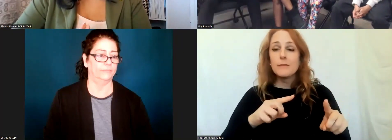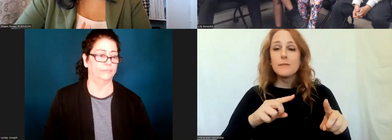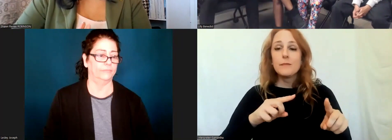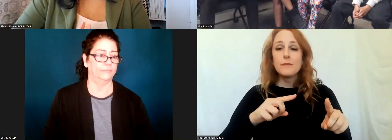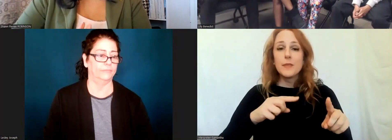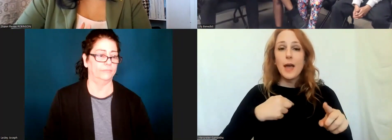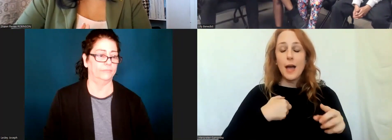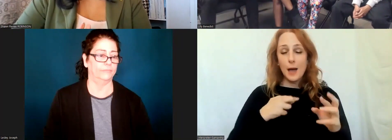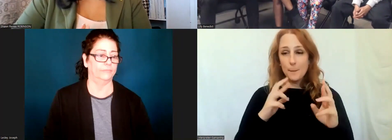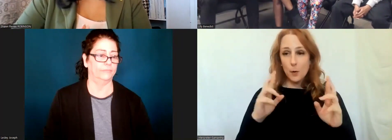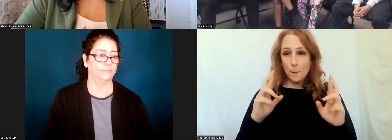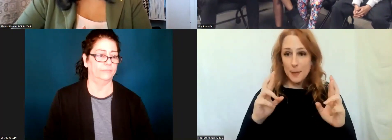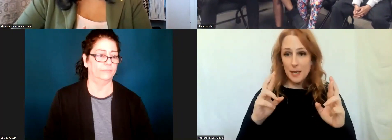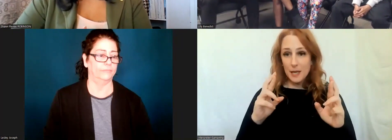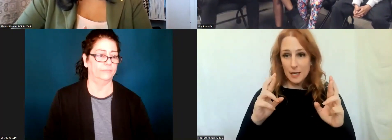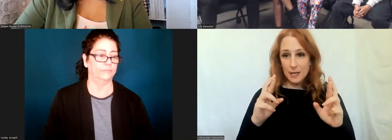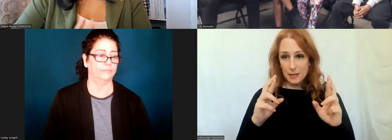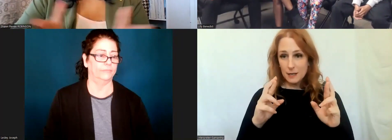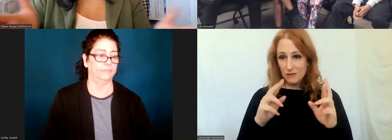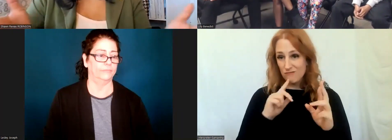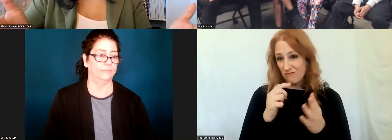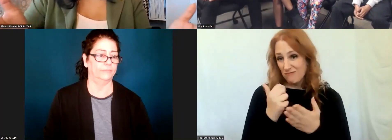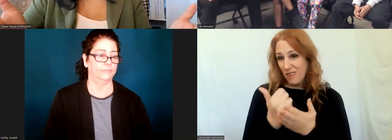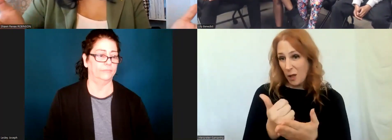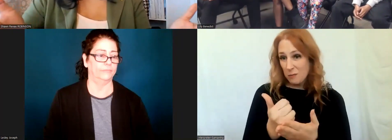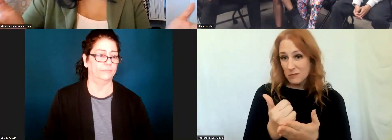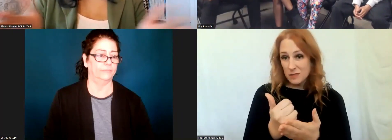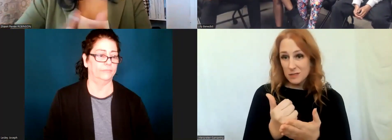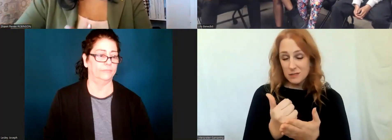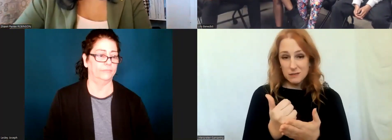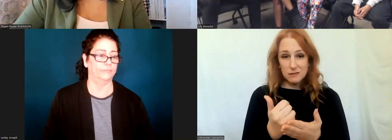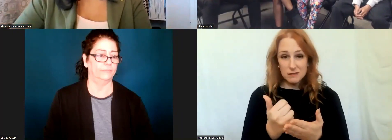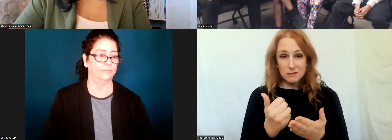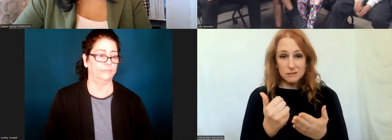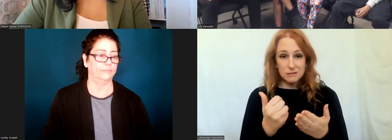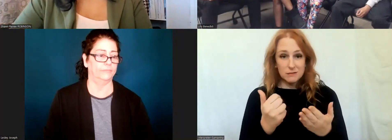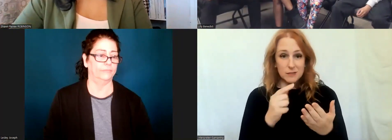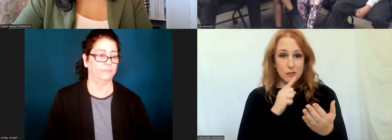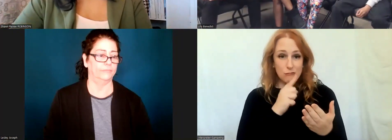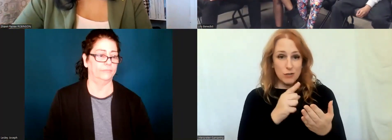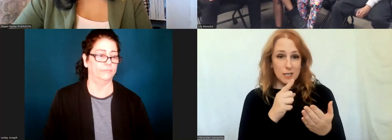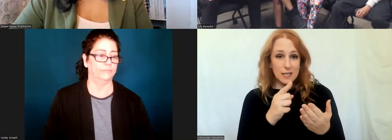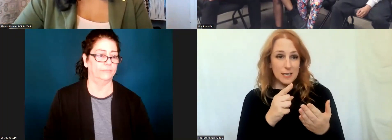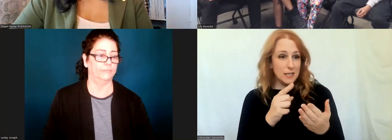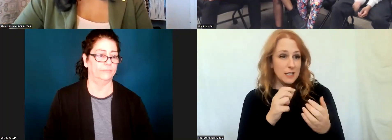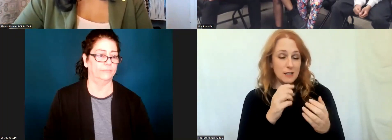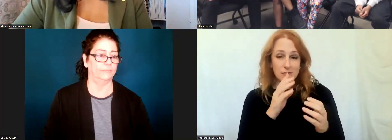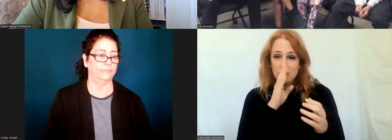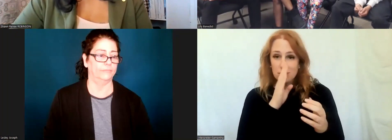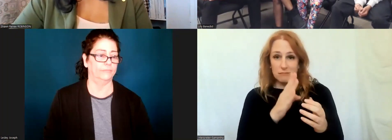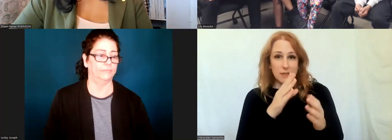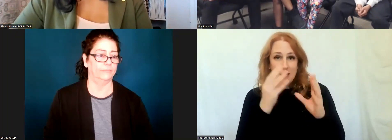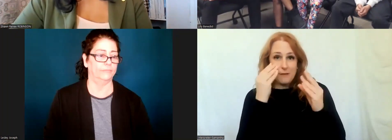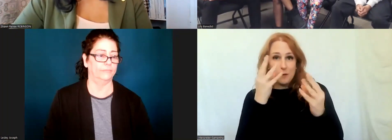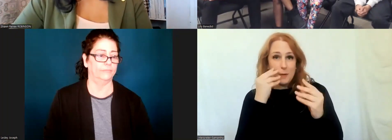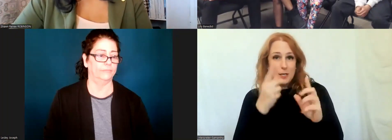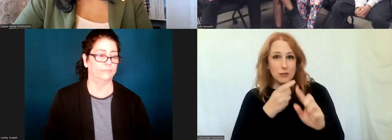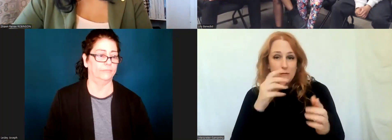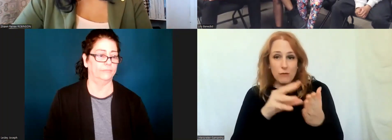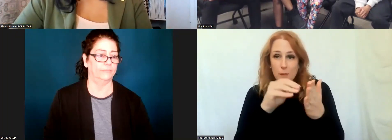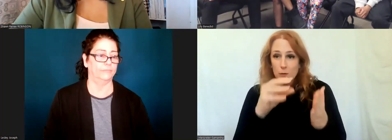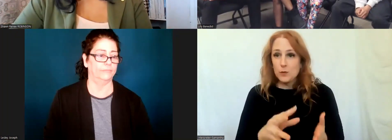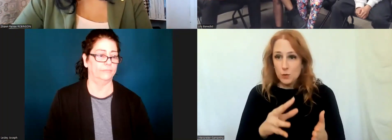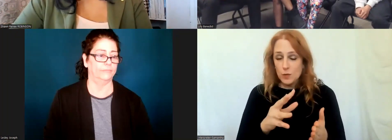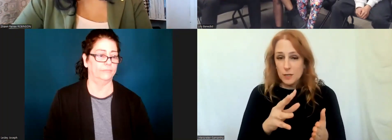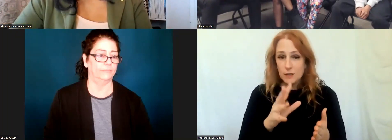you got information right from the mouths of babes that will be helpful to you in your